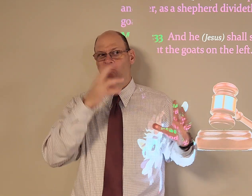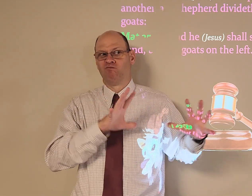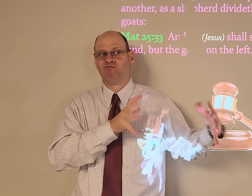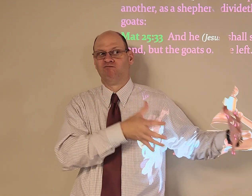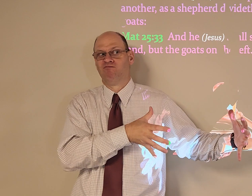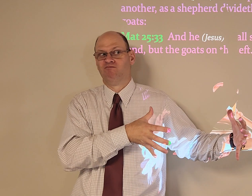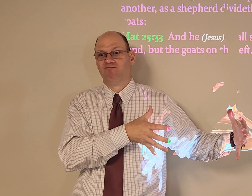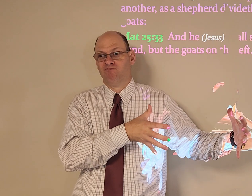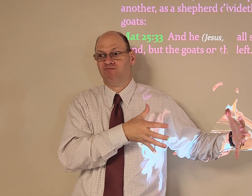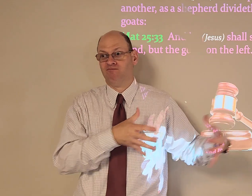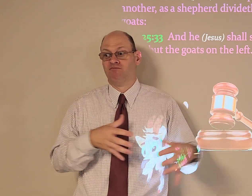left hand.